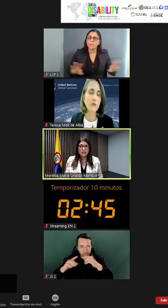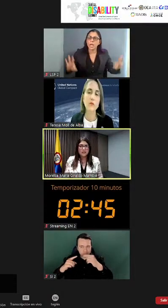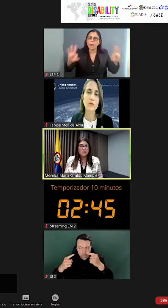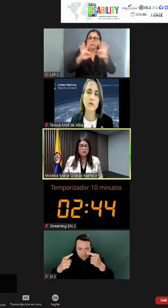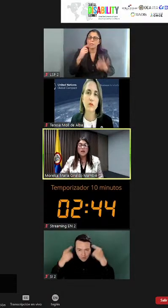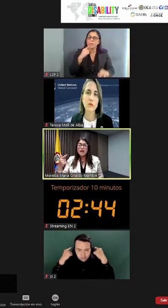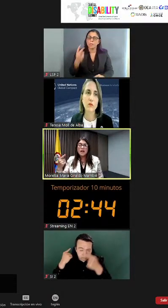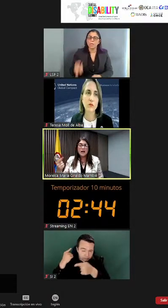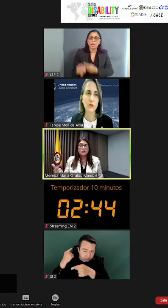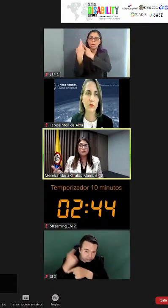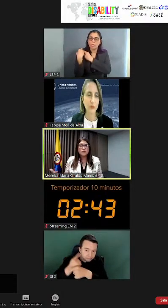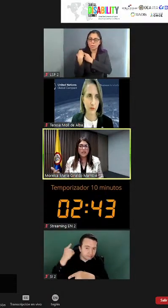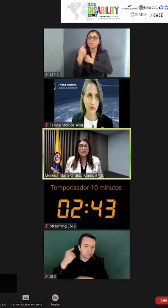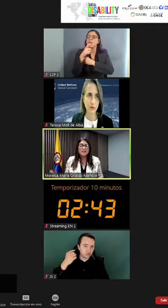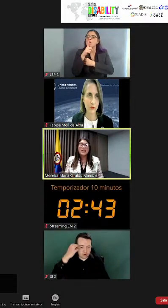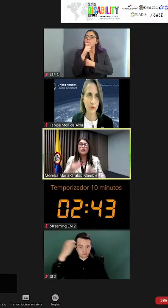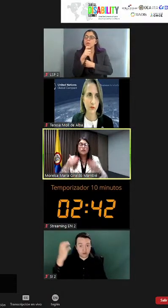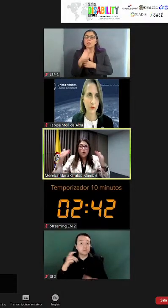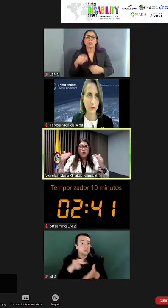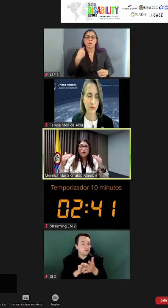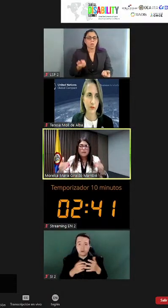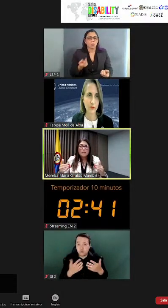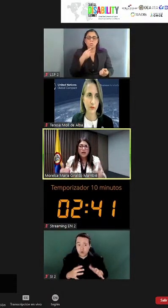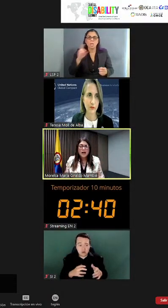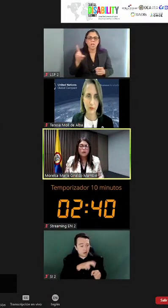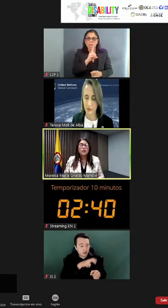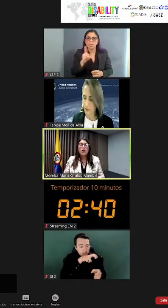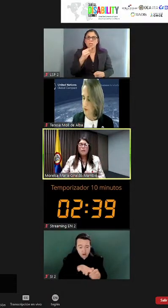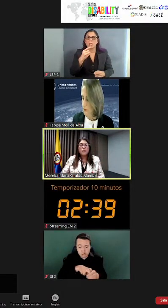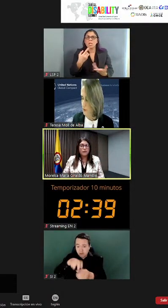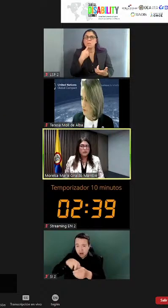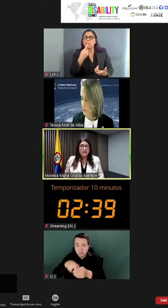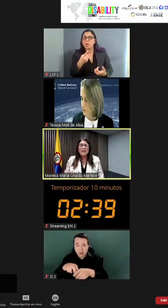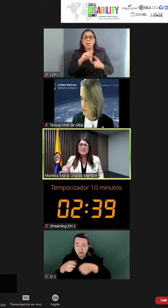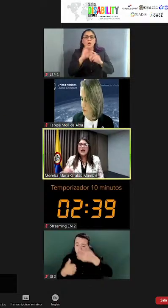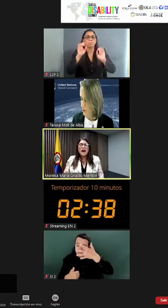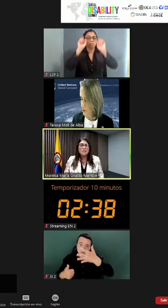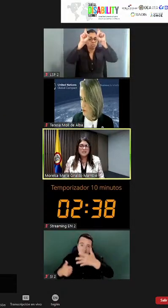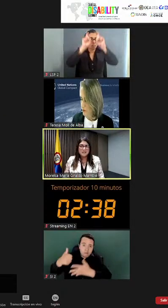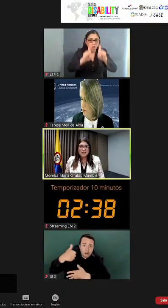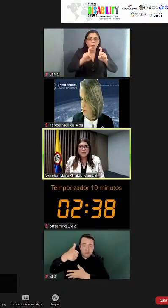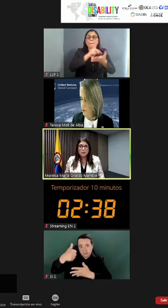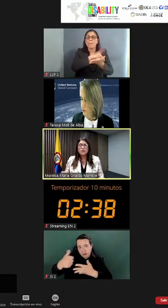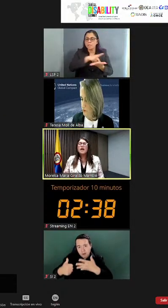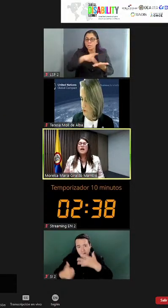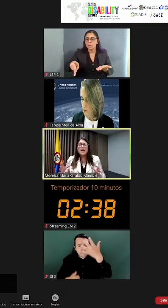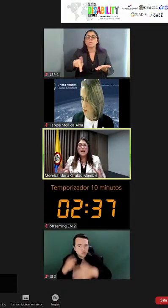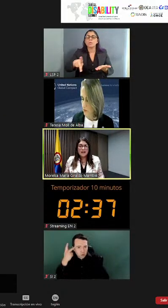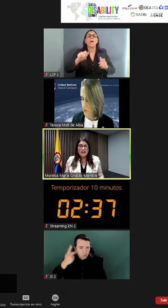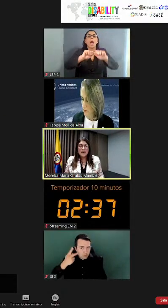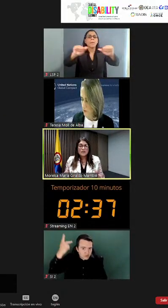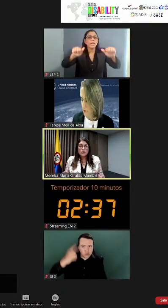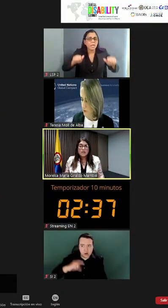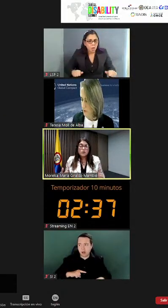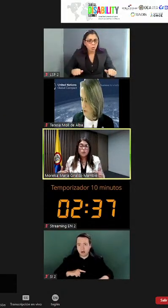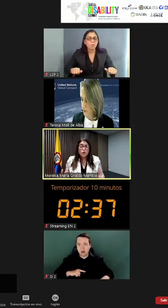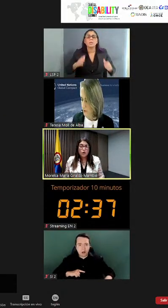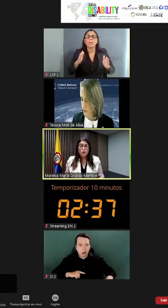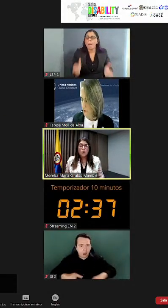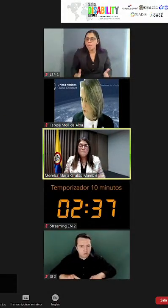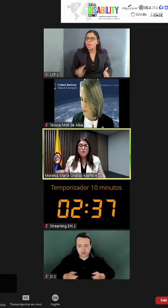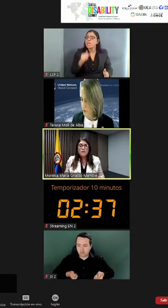important representation because we are in direction positions teaching positions all sorts of professional positions administrative